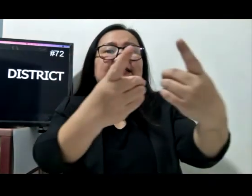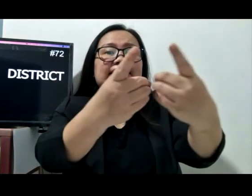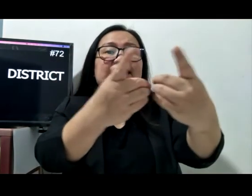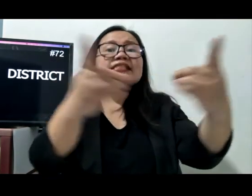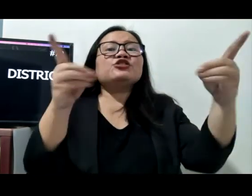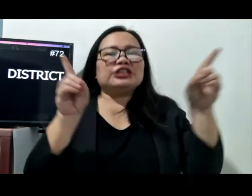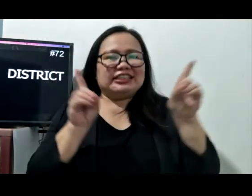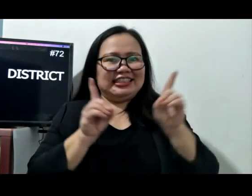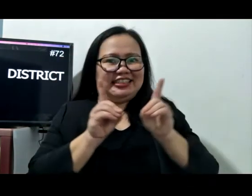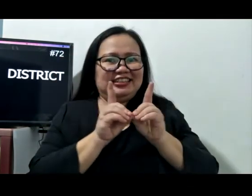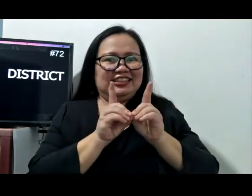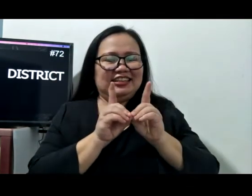District.